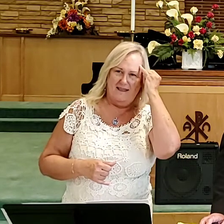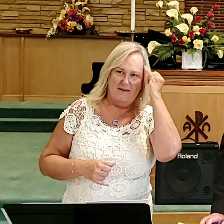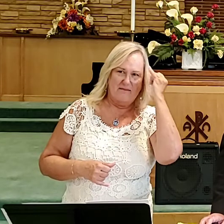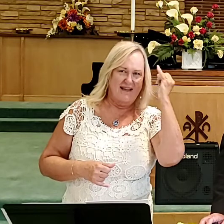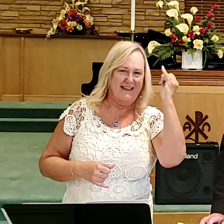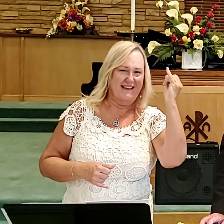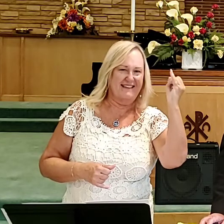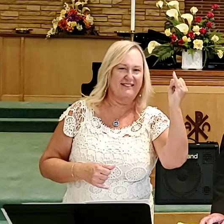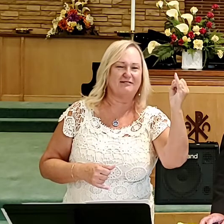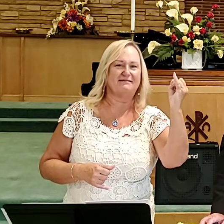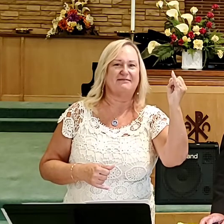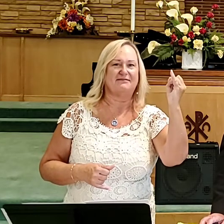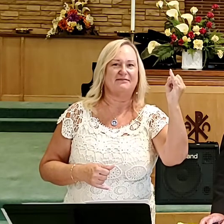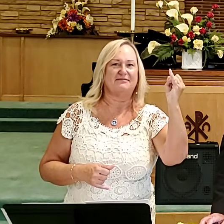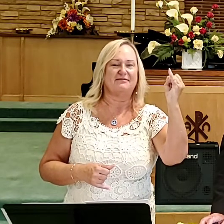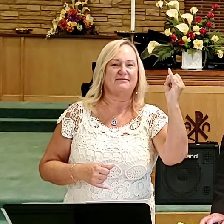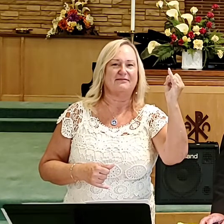Imagine.